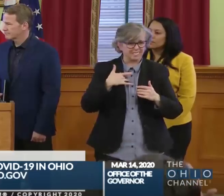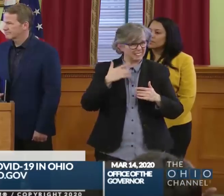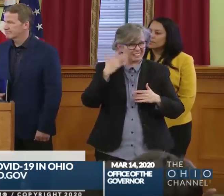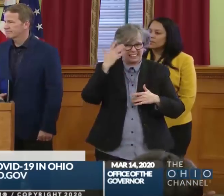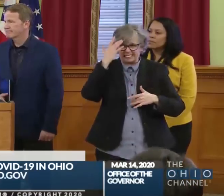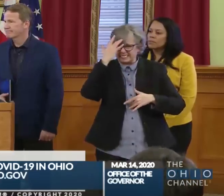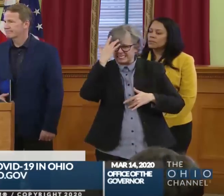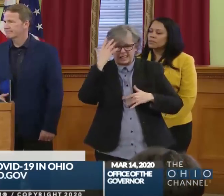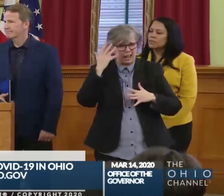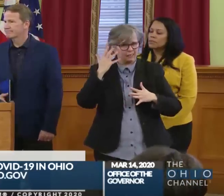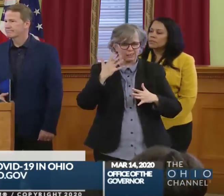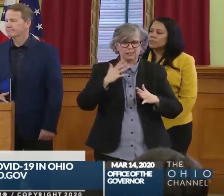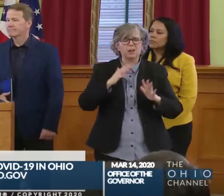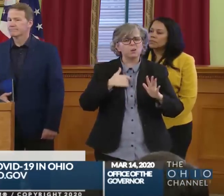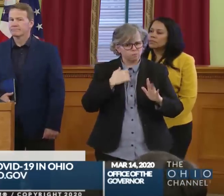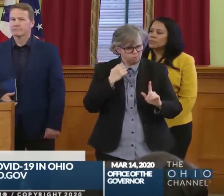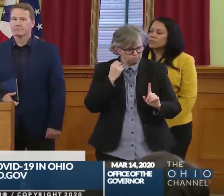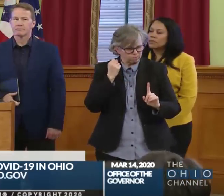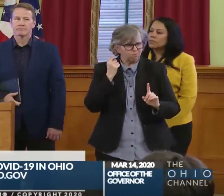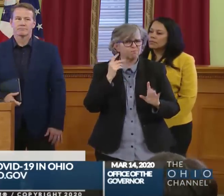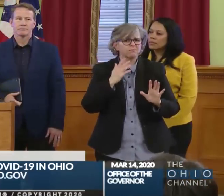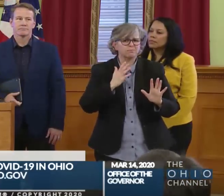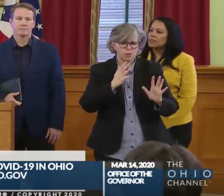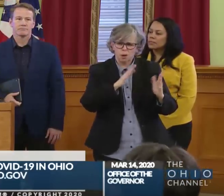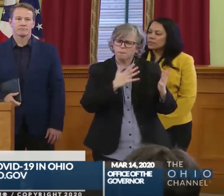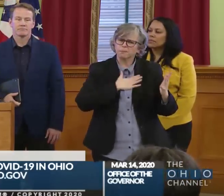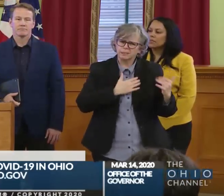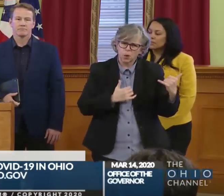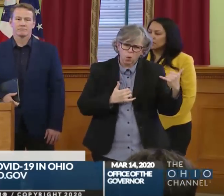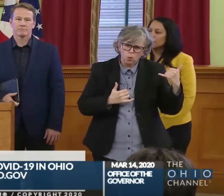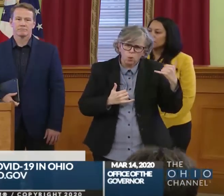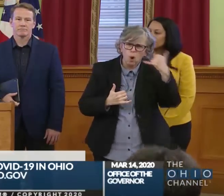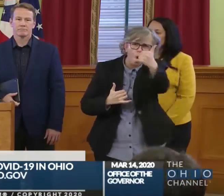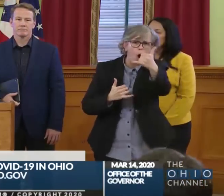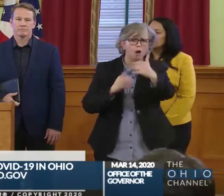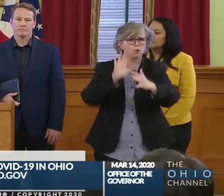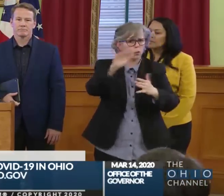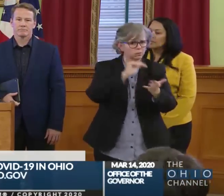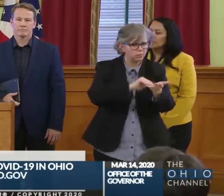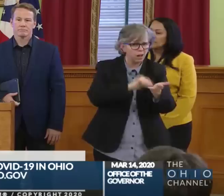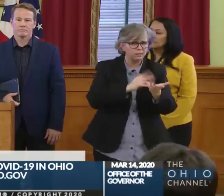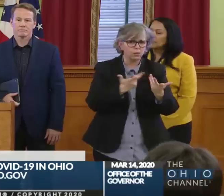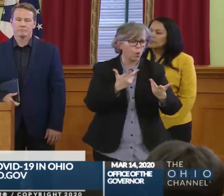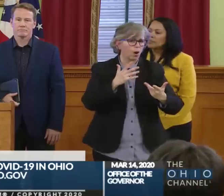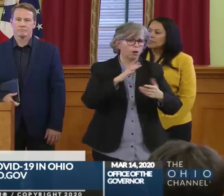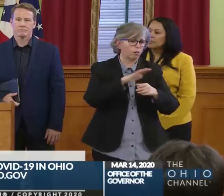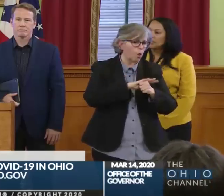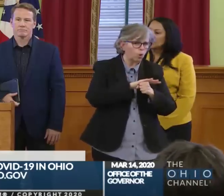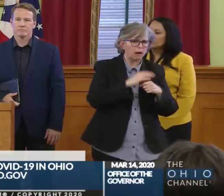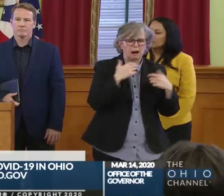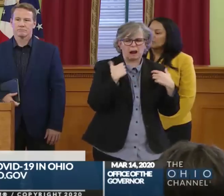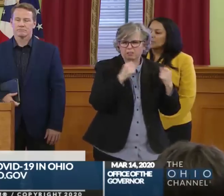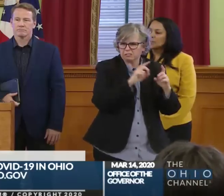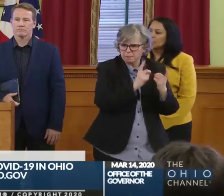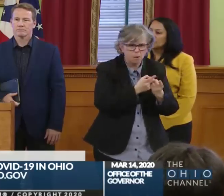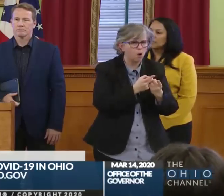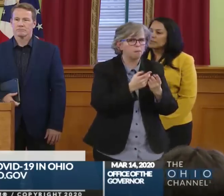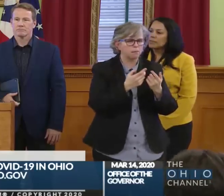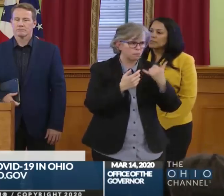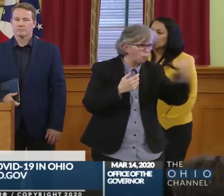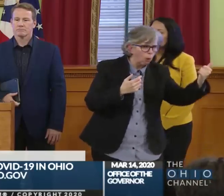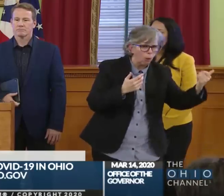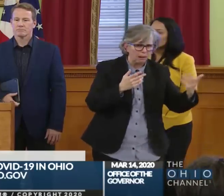communicating, that you should be working with your healthcare provider, your local health department, and ensuring whether or not it's safe to go to